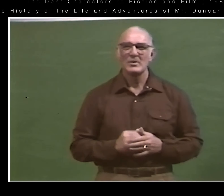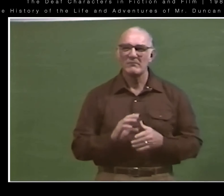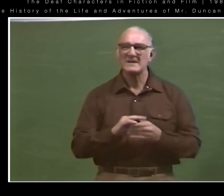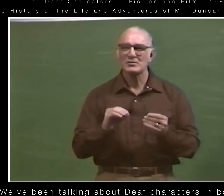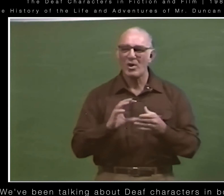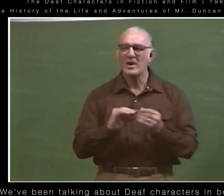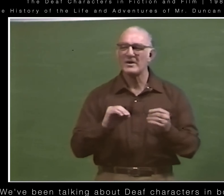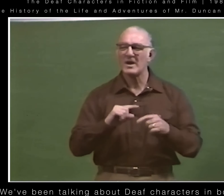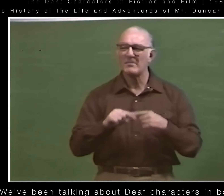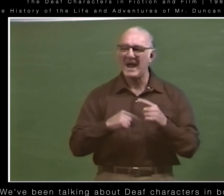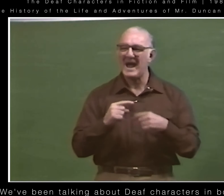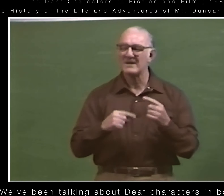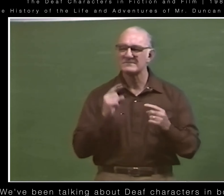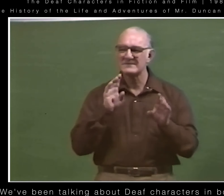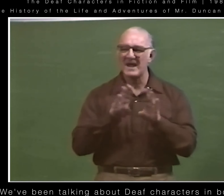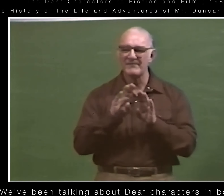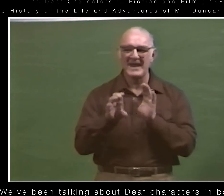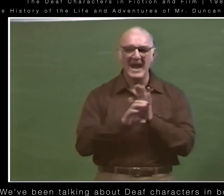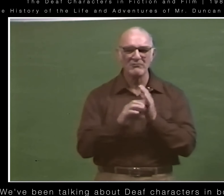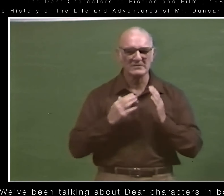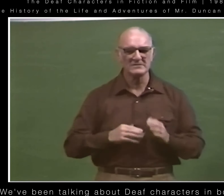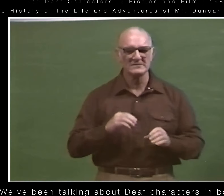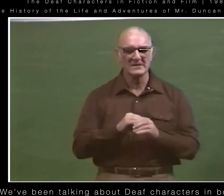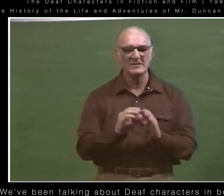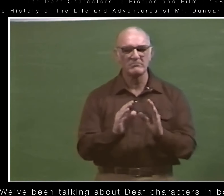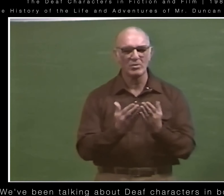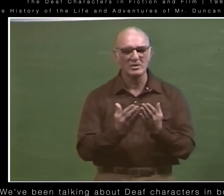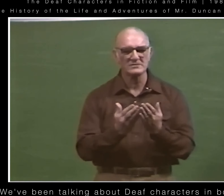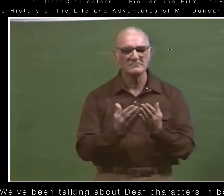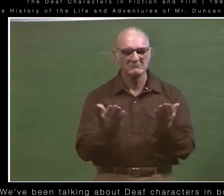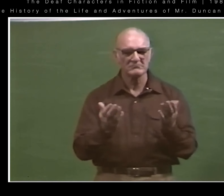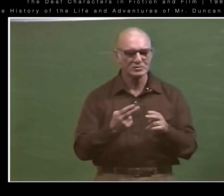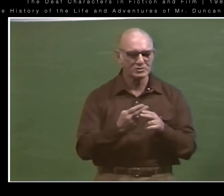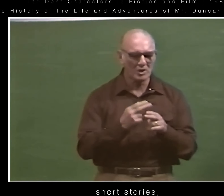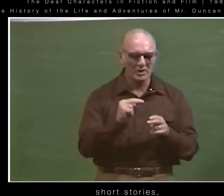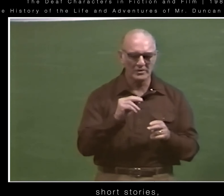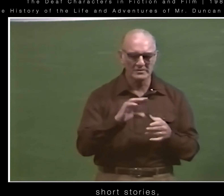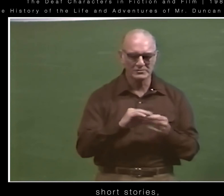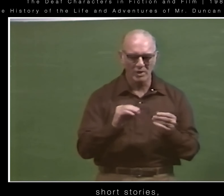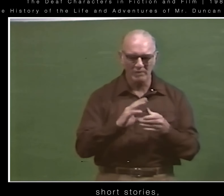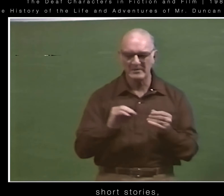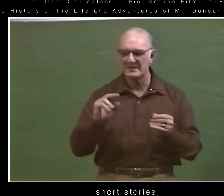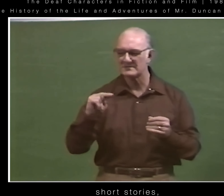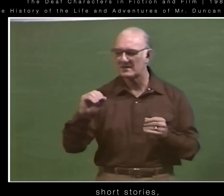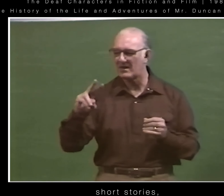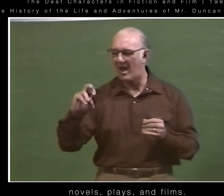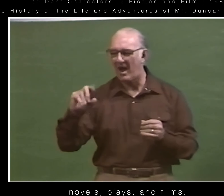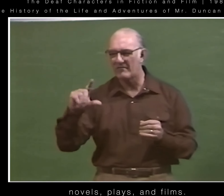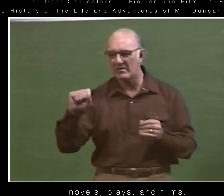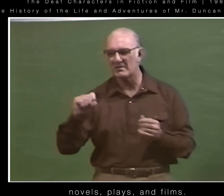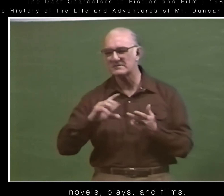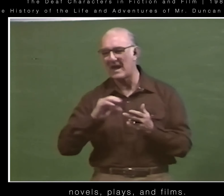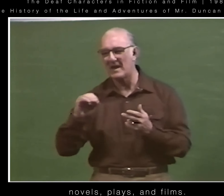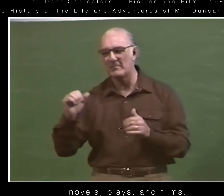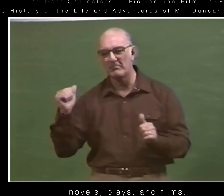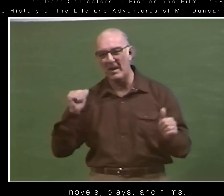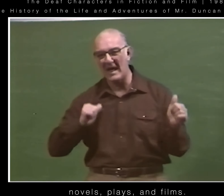We've been talking about deaf characters in books, short stories, novels, and